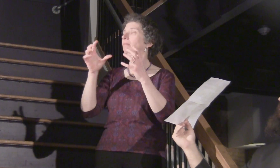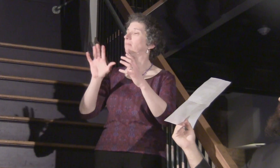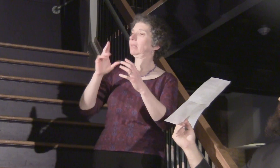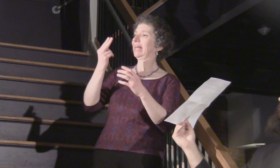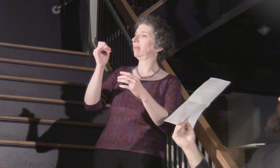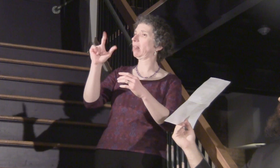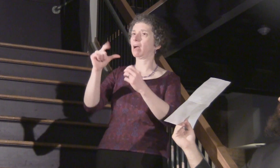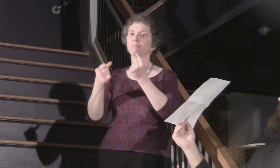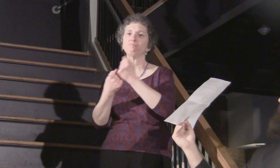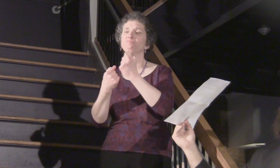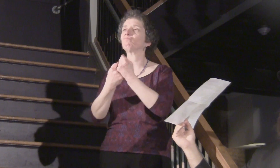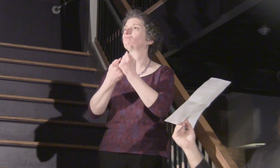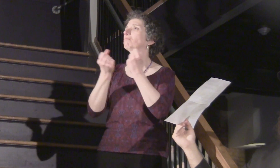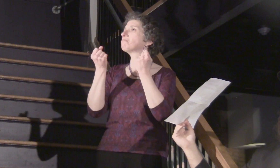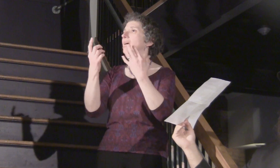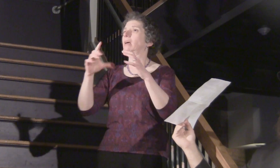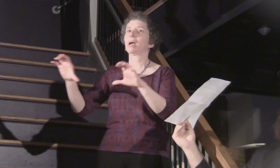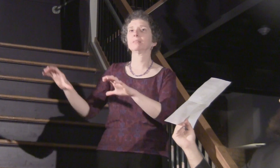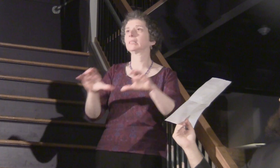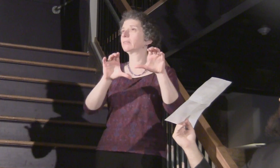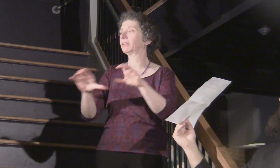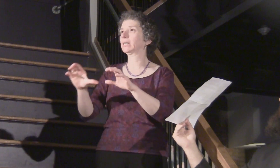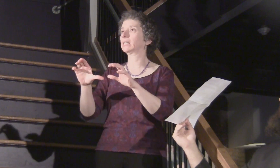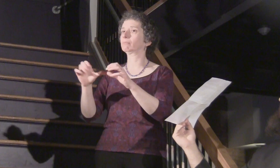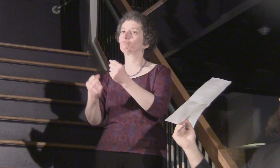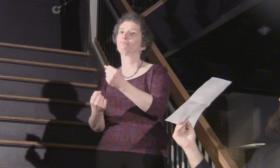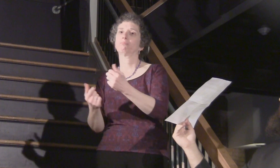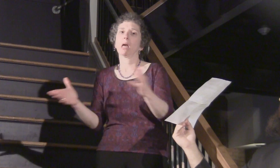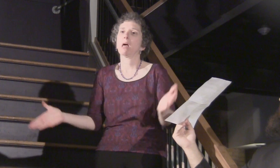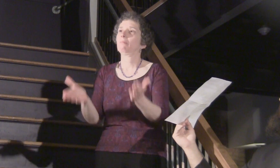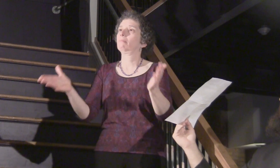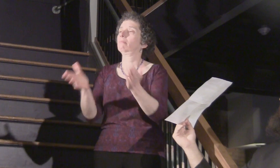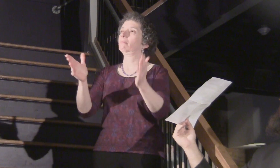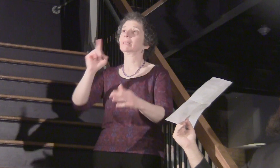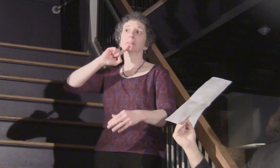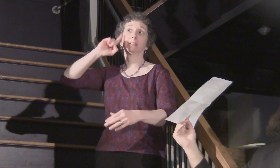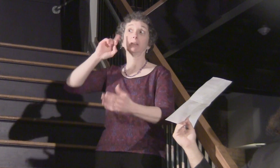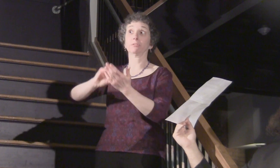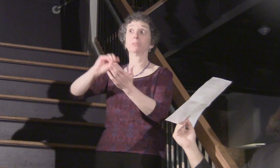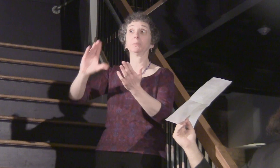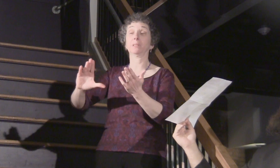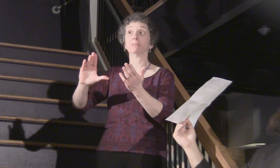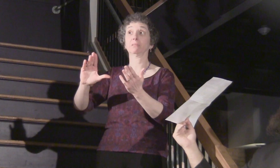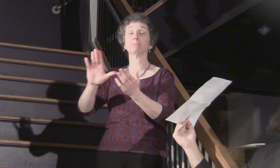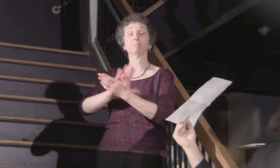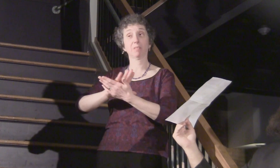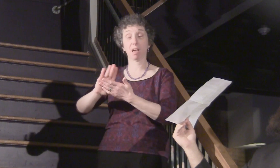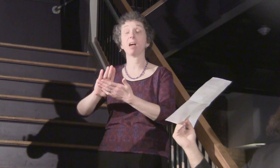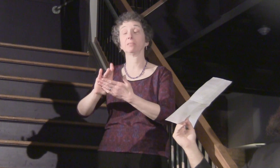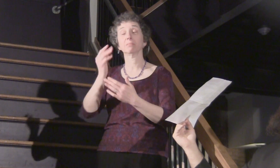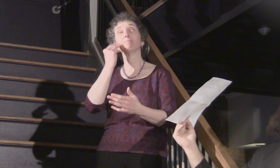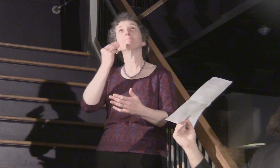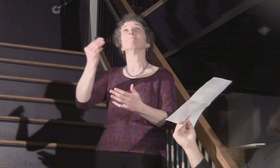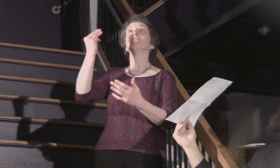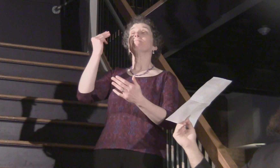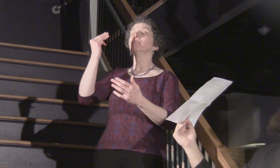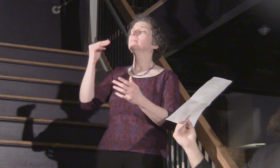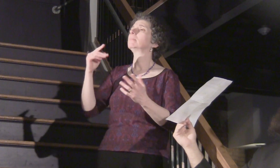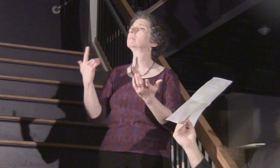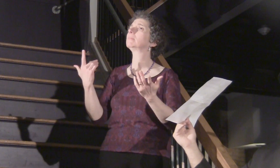so well. Hillel, the support and the activities, and really they encouraged deaf students too. Looking